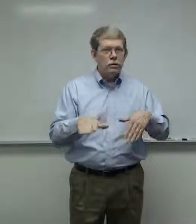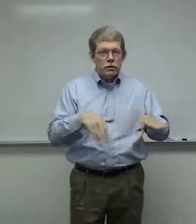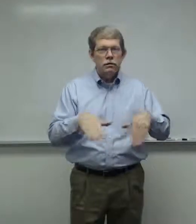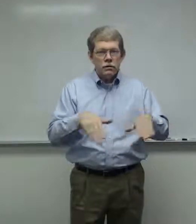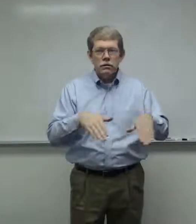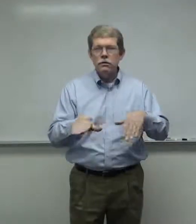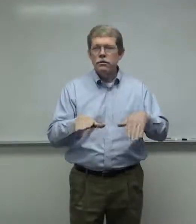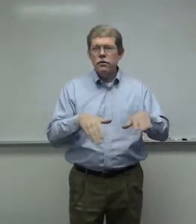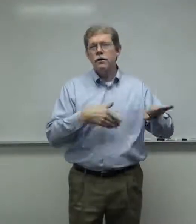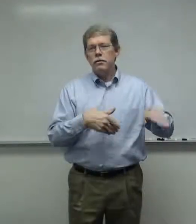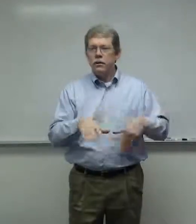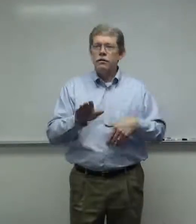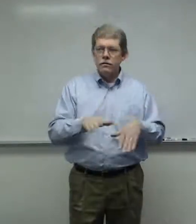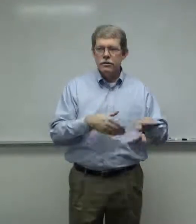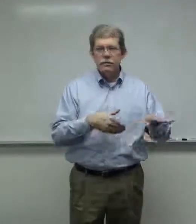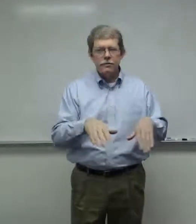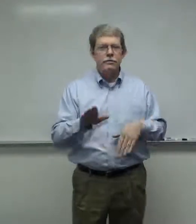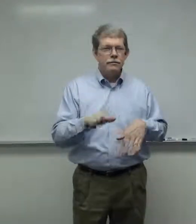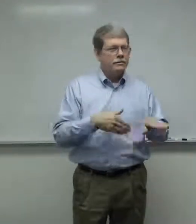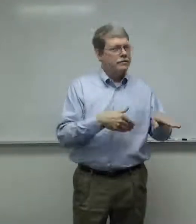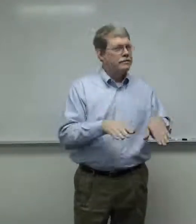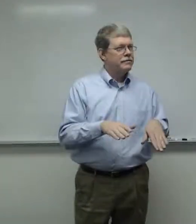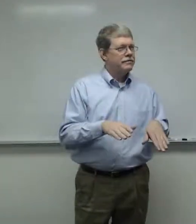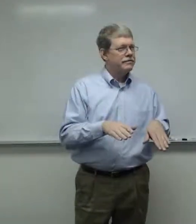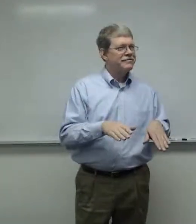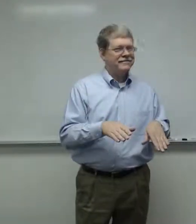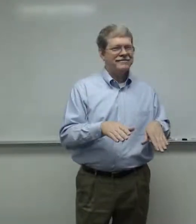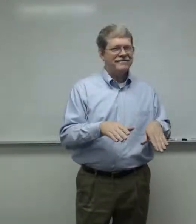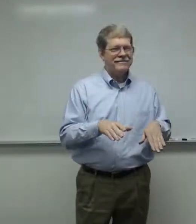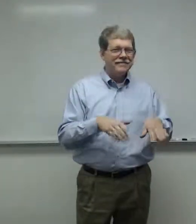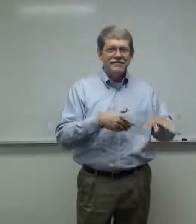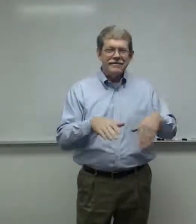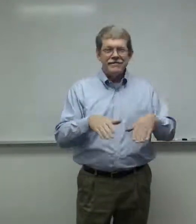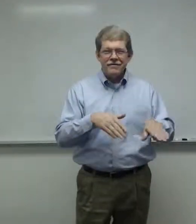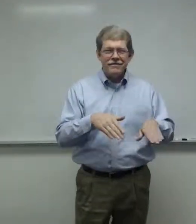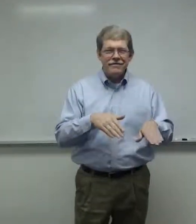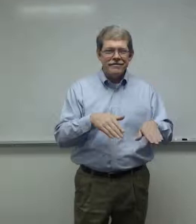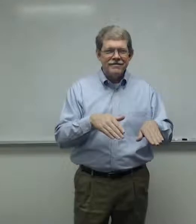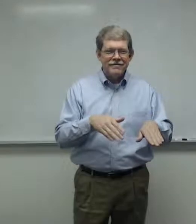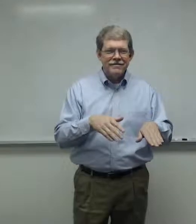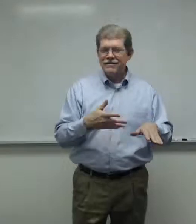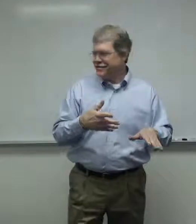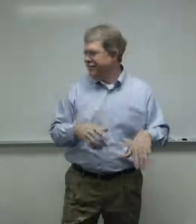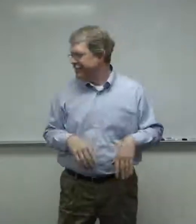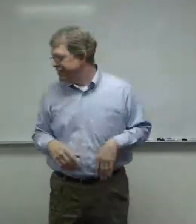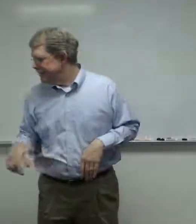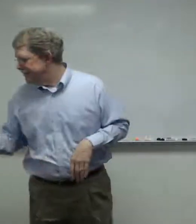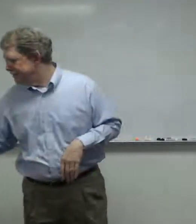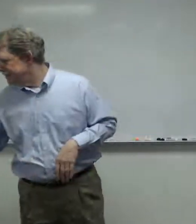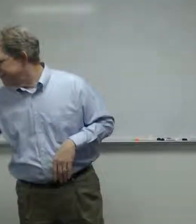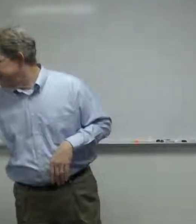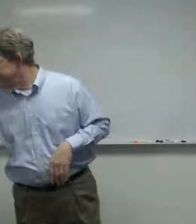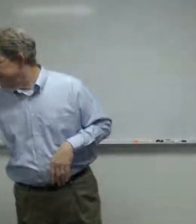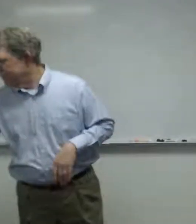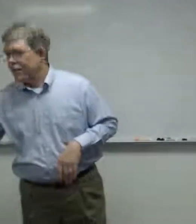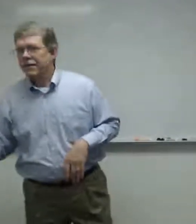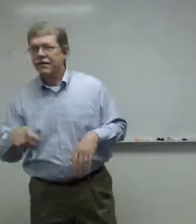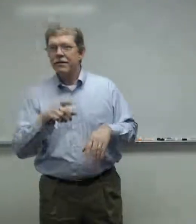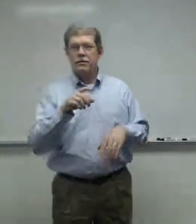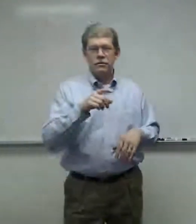walking? You can walk fast, you can casually walk. See, you can change the manner of how something's